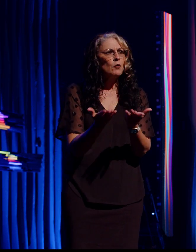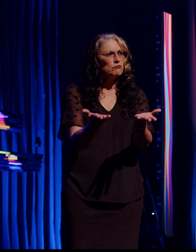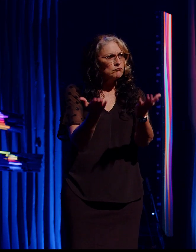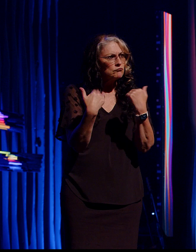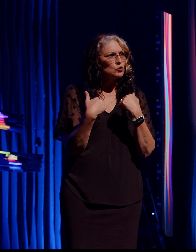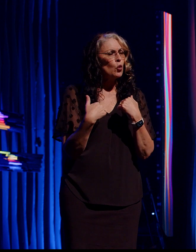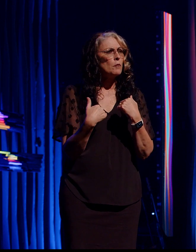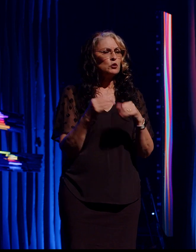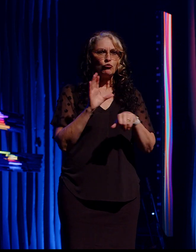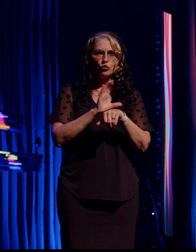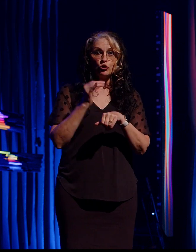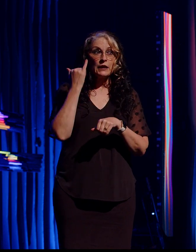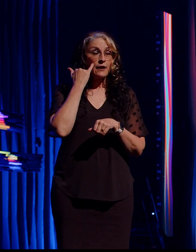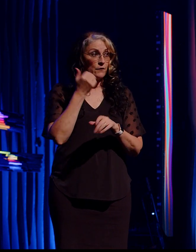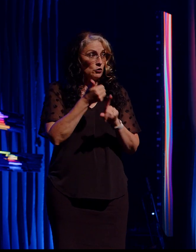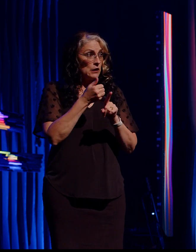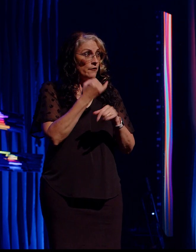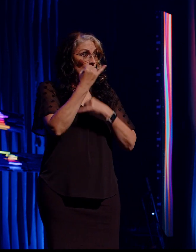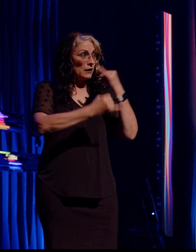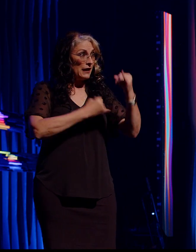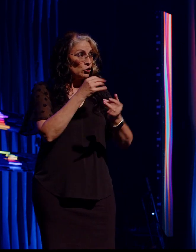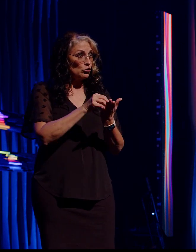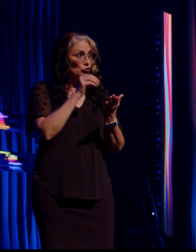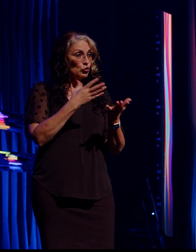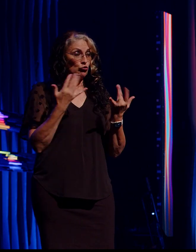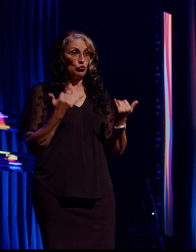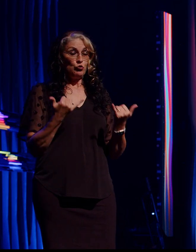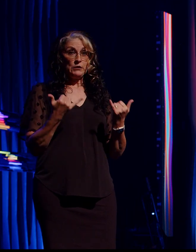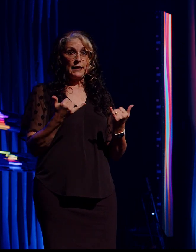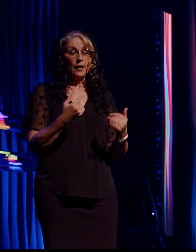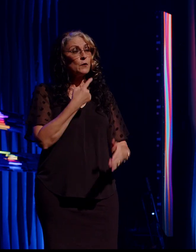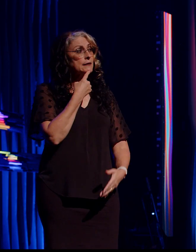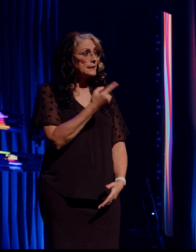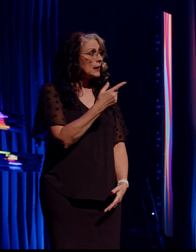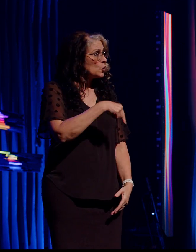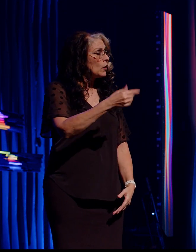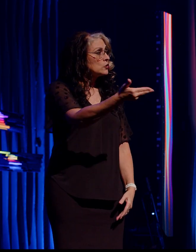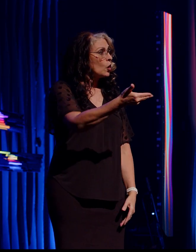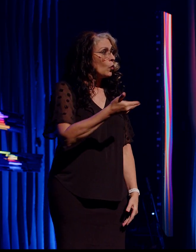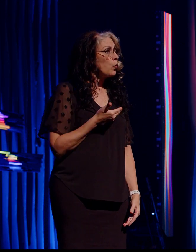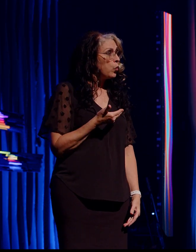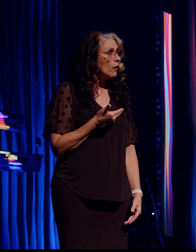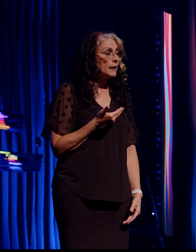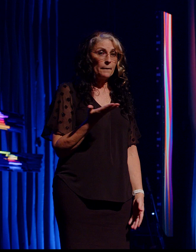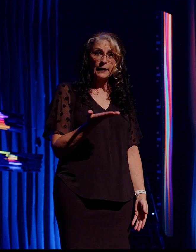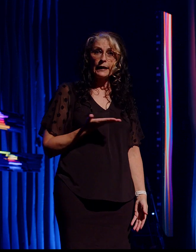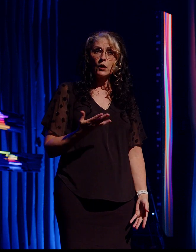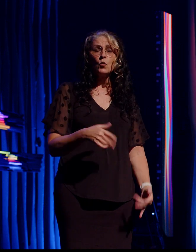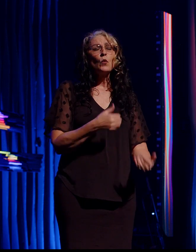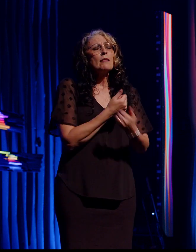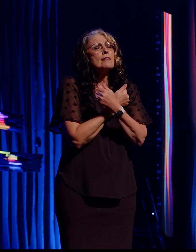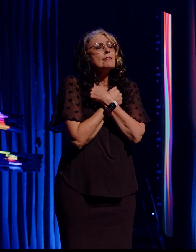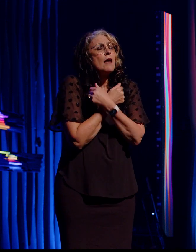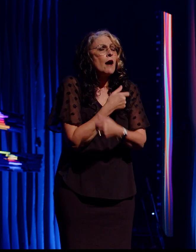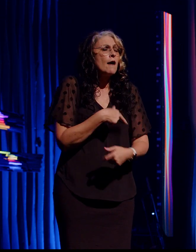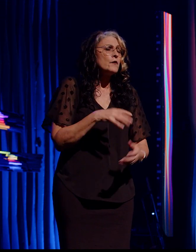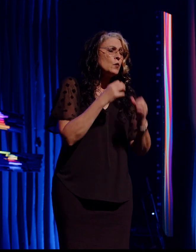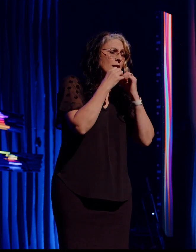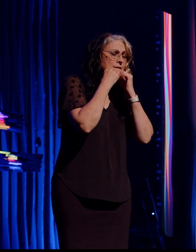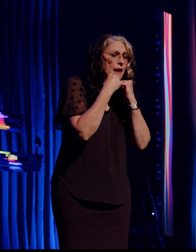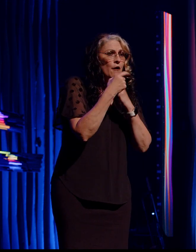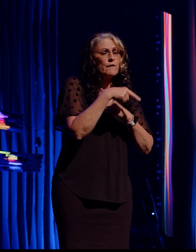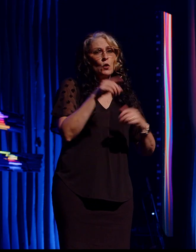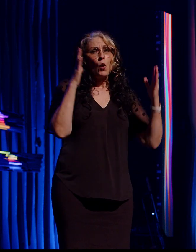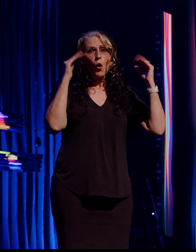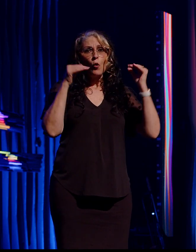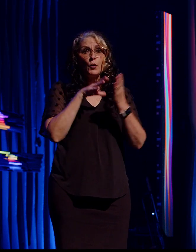to church. If you are an international student here today, we just want to tell you, you are welcomed here. We love you, care for you,